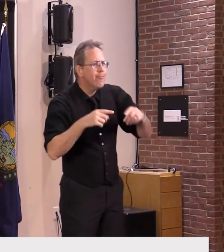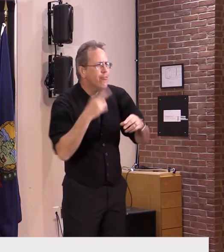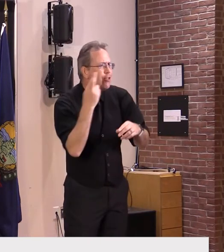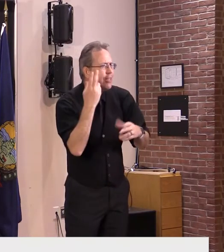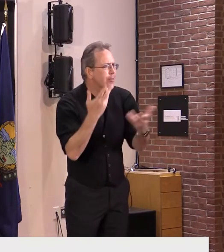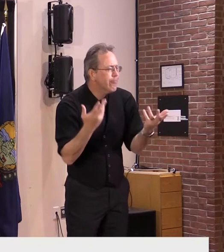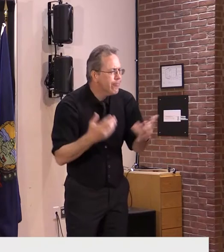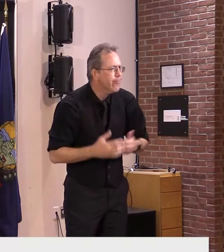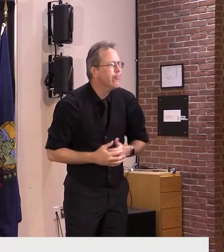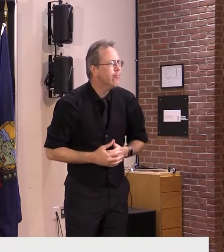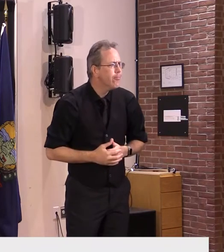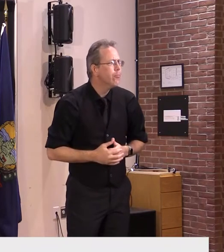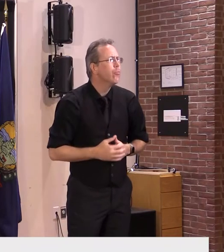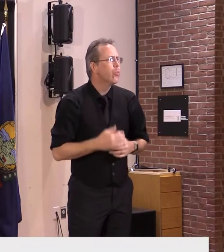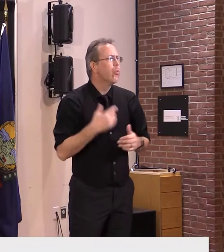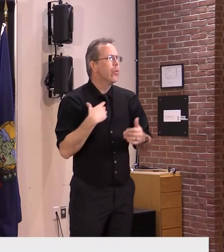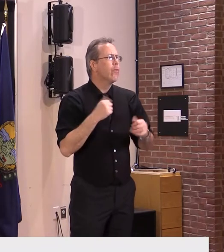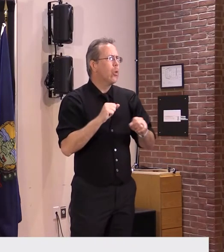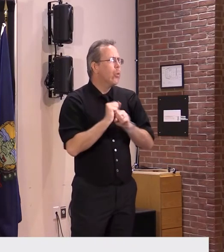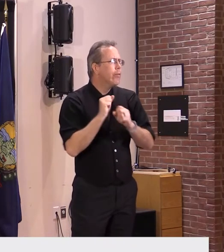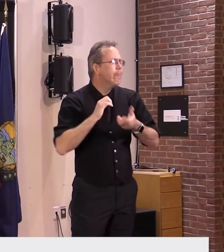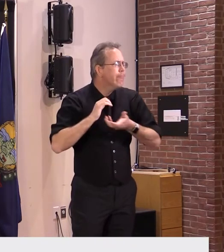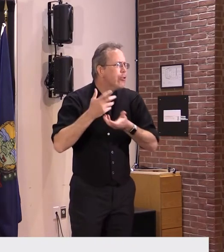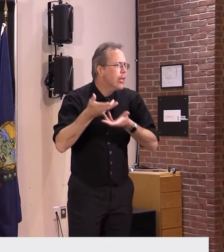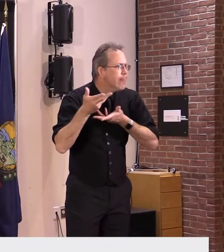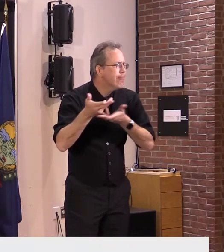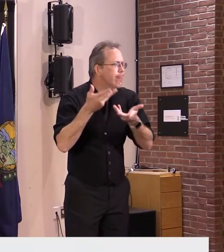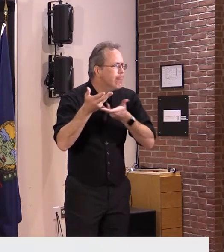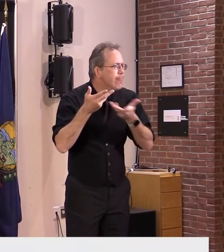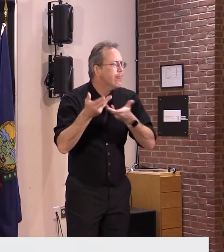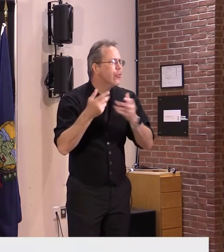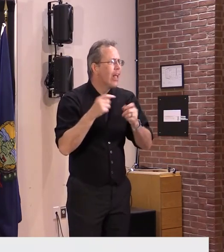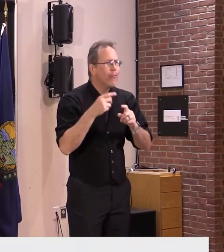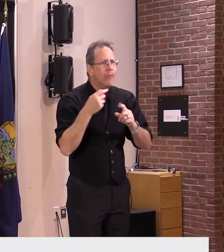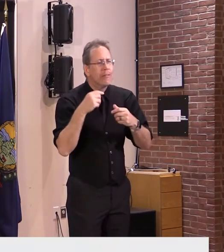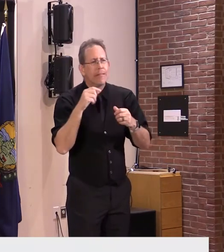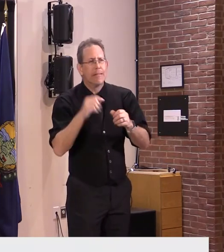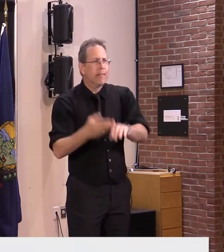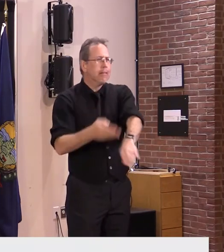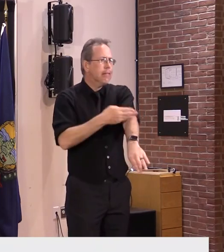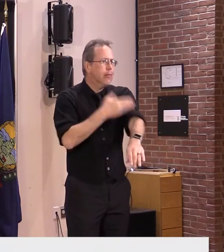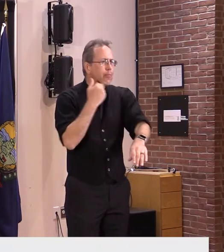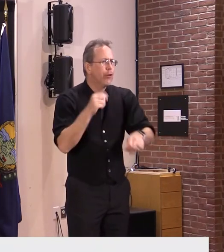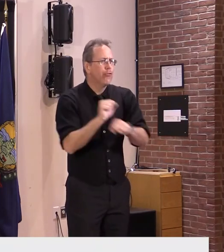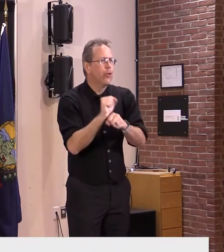do to be recruiting and retaining the staff in the schools.